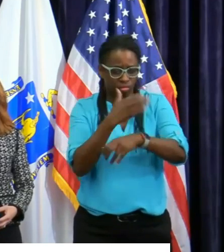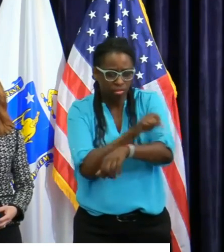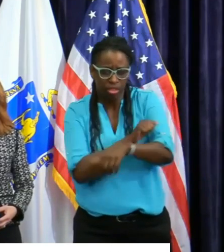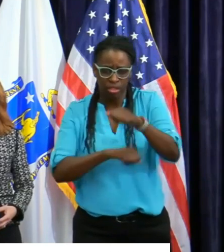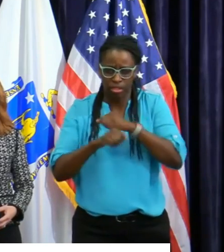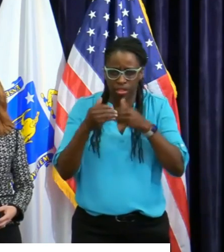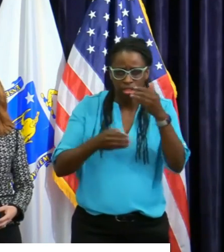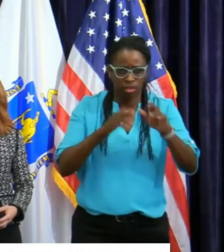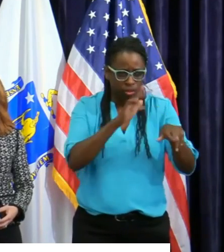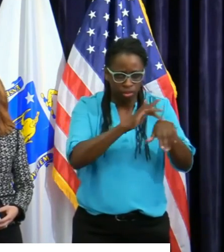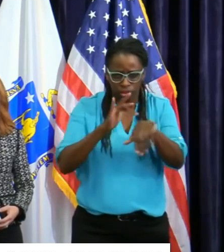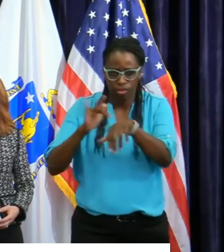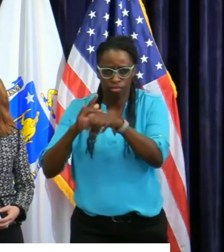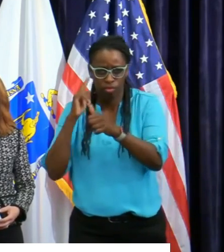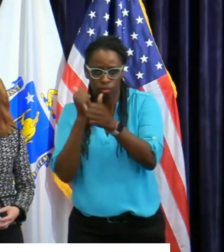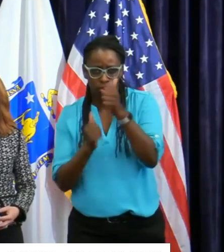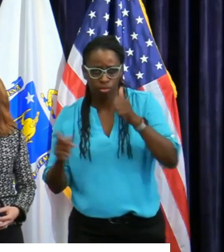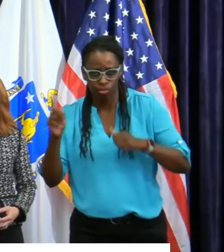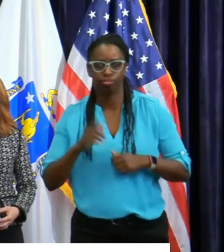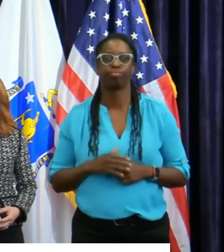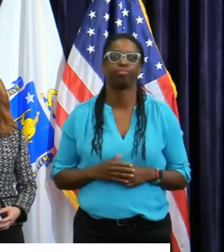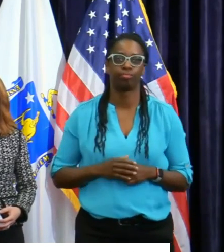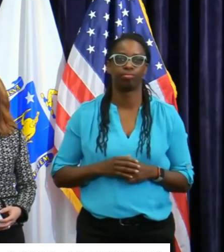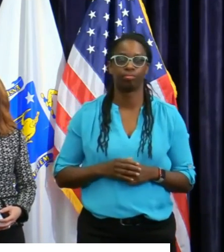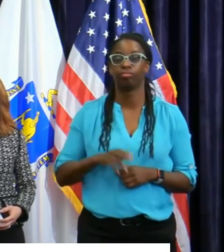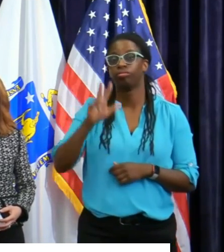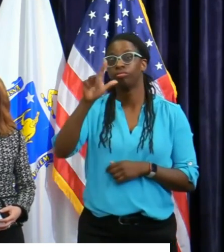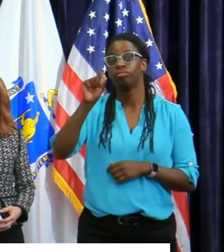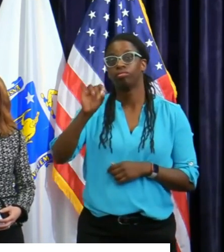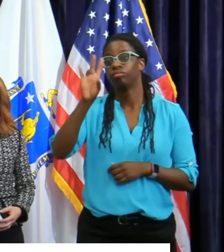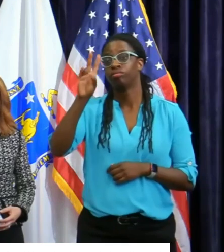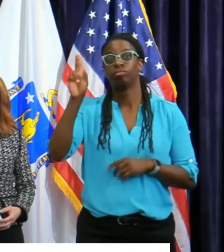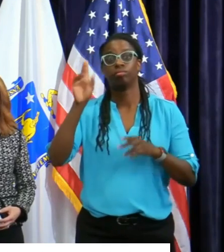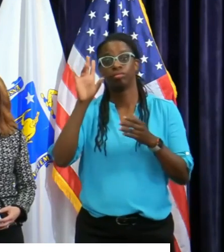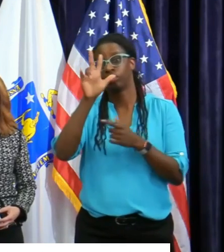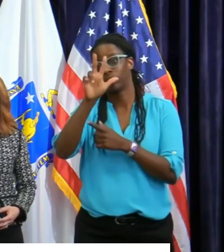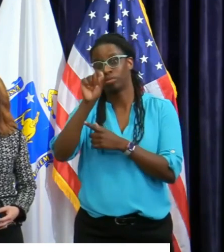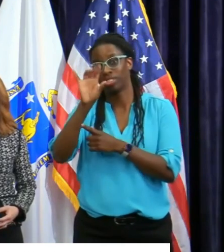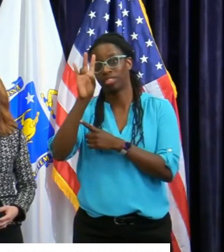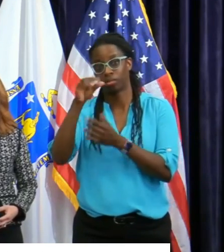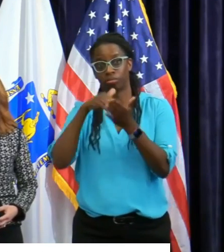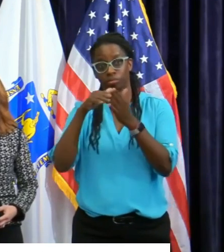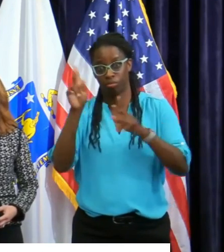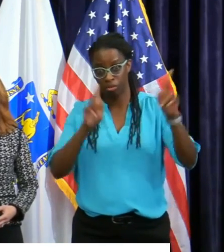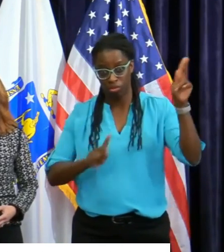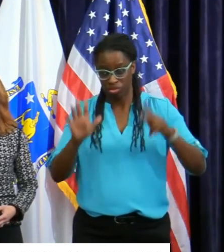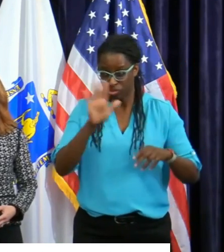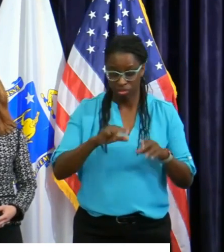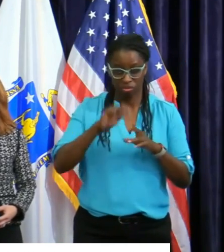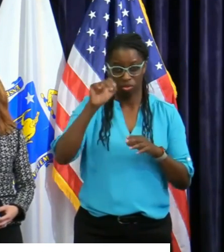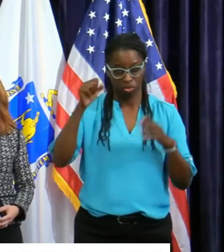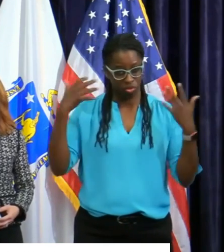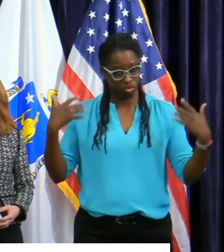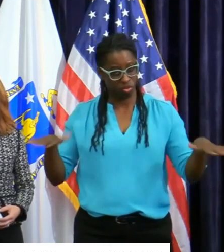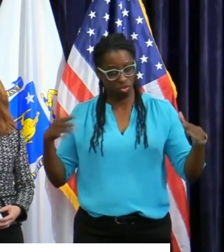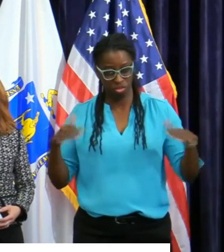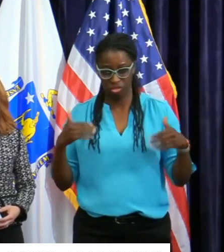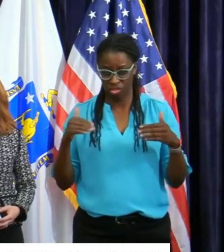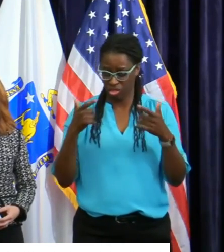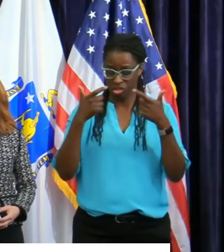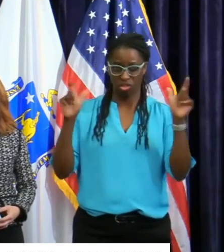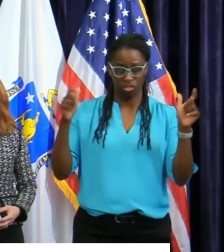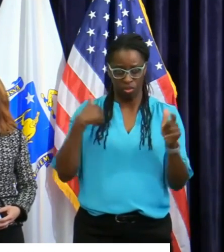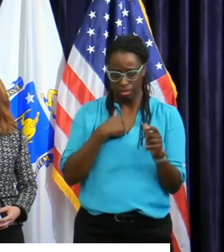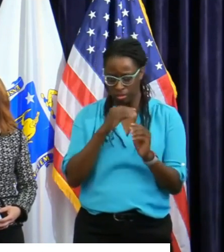account for nearly 3.7 million Massachusetts residents. The kits are entirely free of charge for these municipalities and